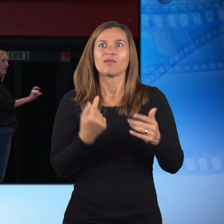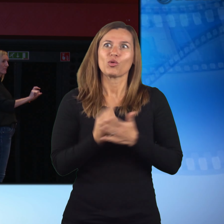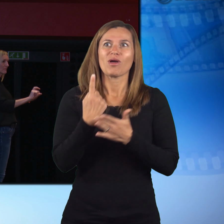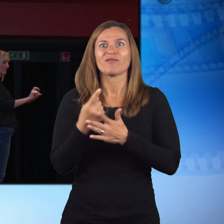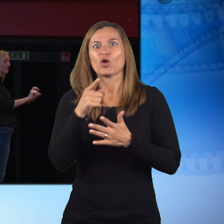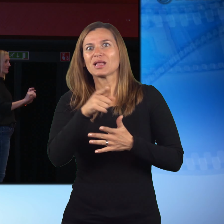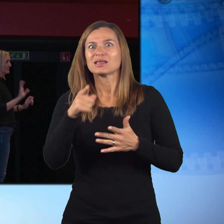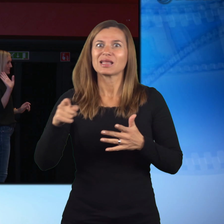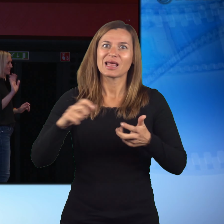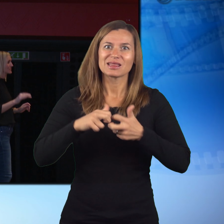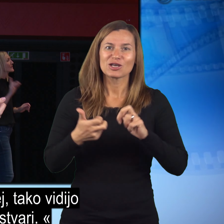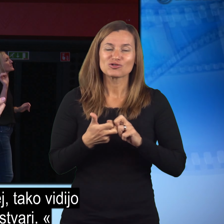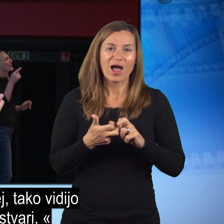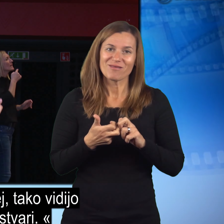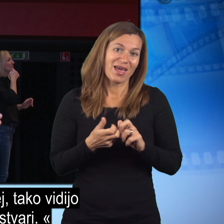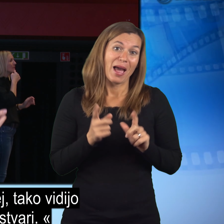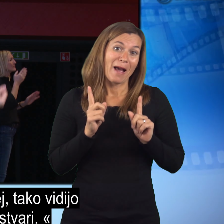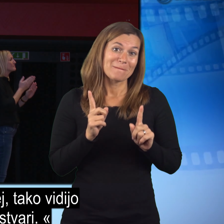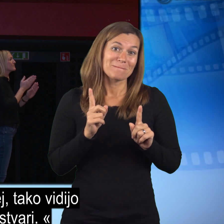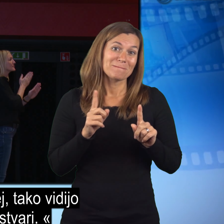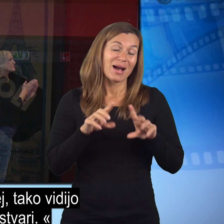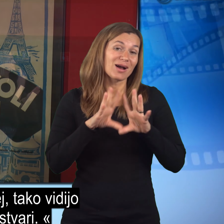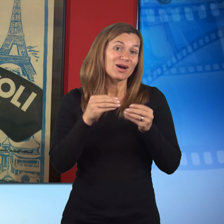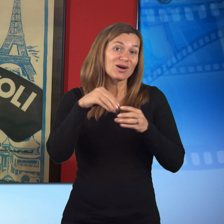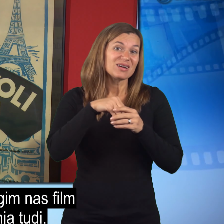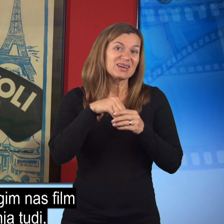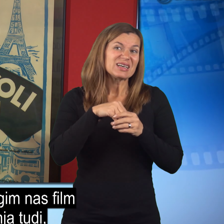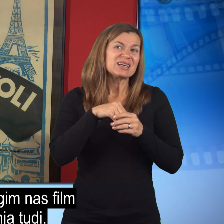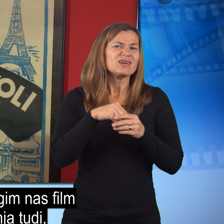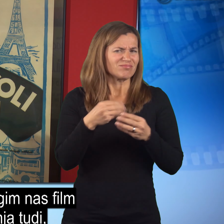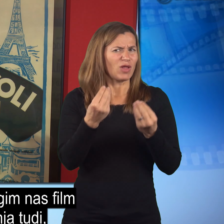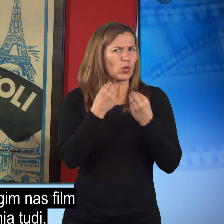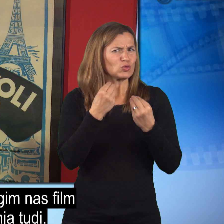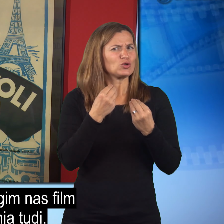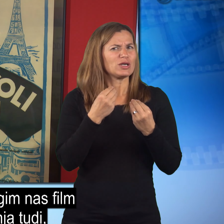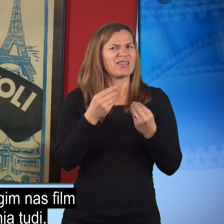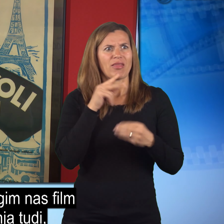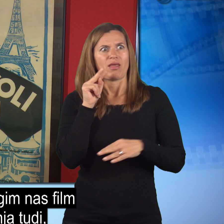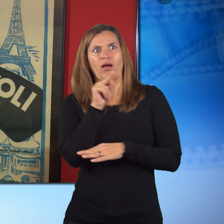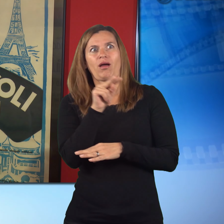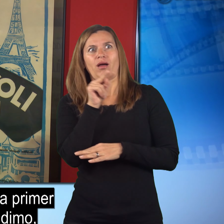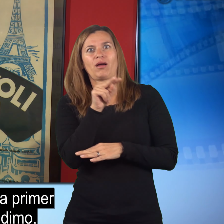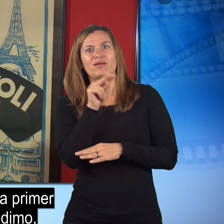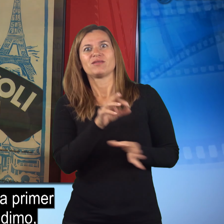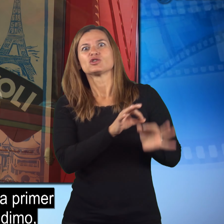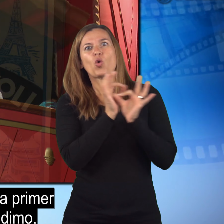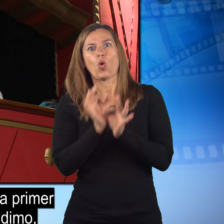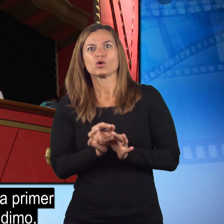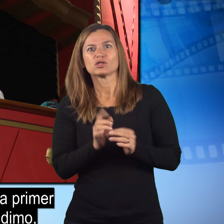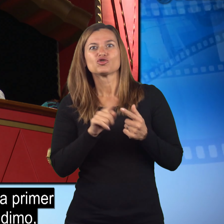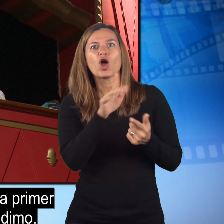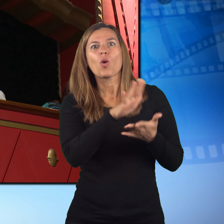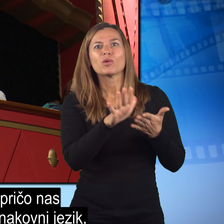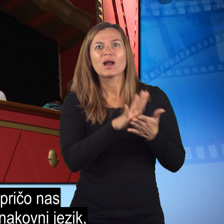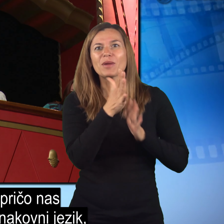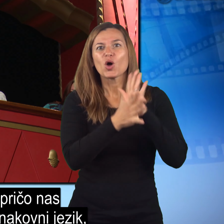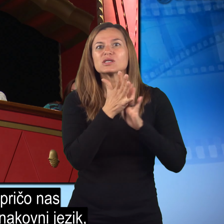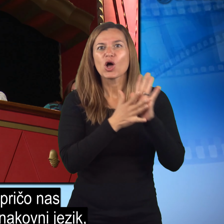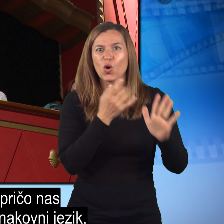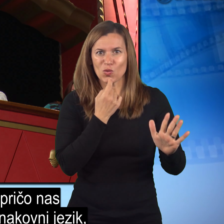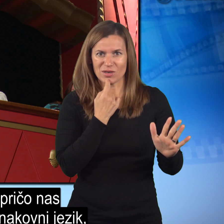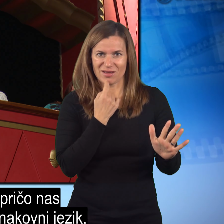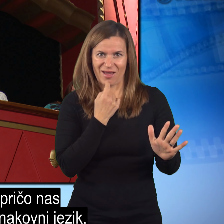course they have these kind of things, but also, like in the film, do not stare at people all the time when they're